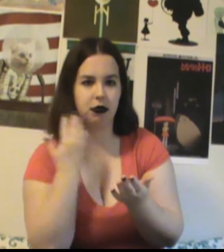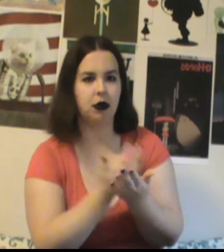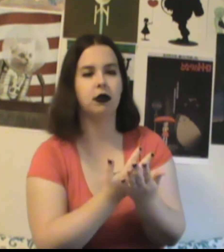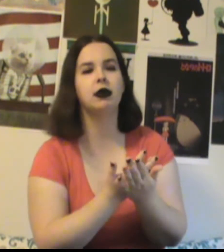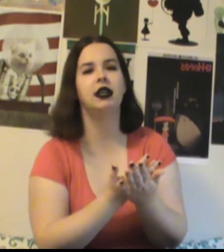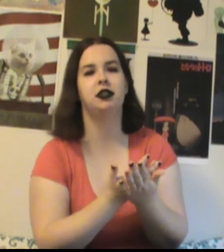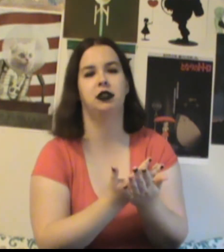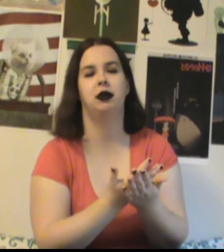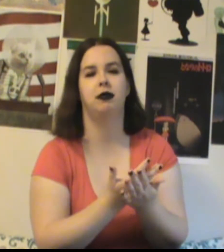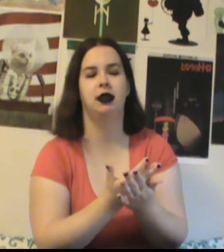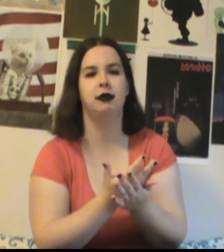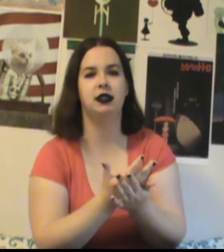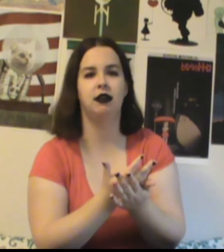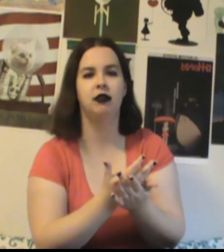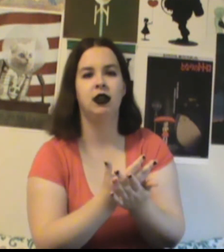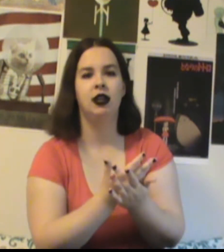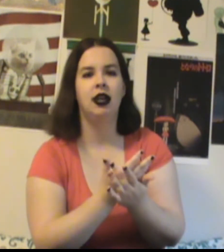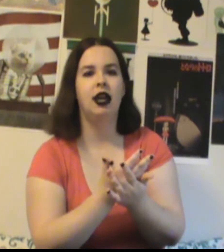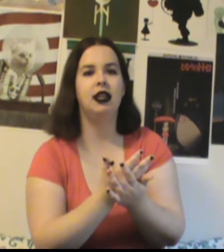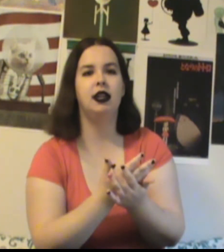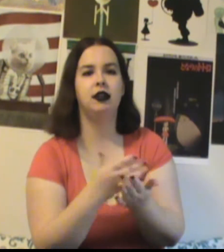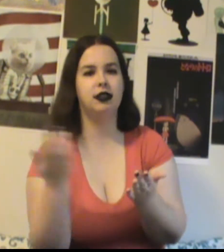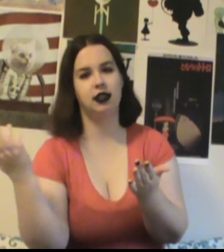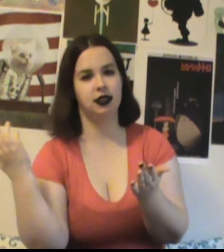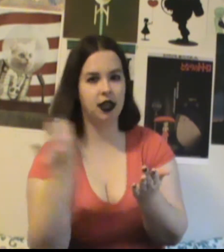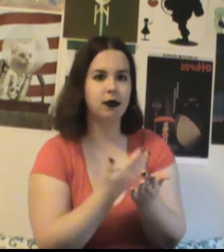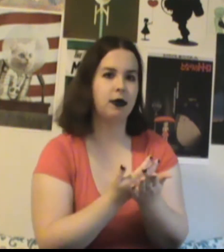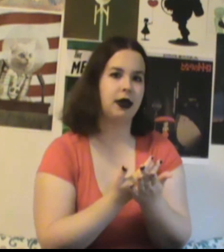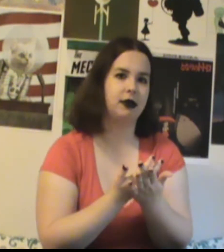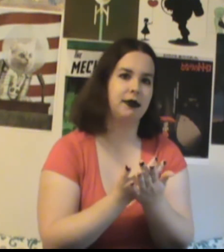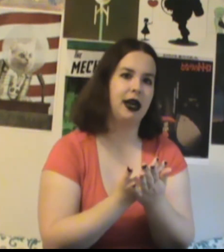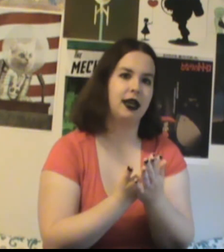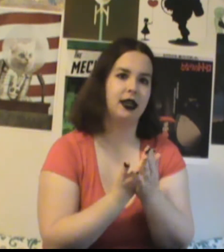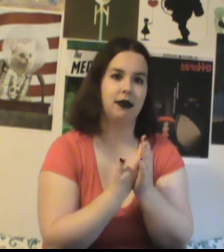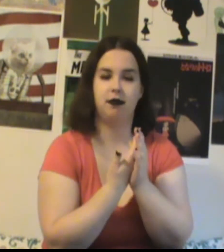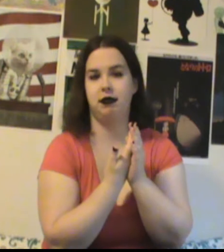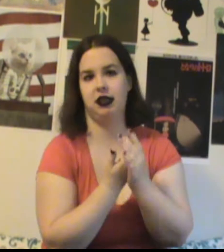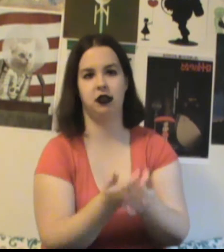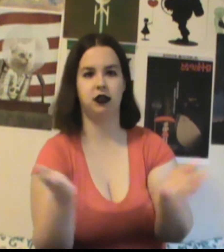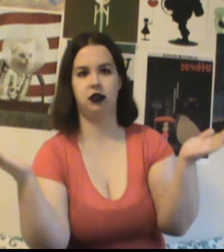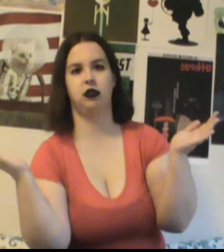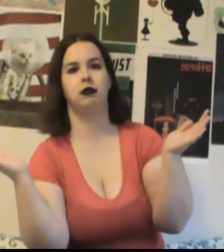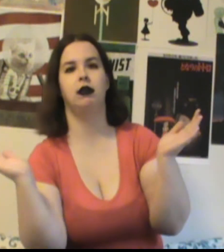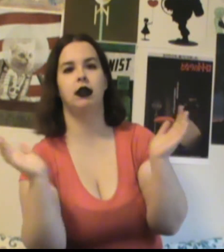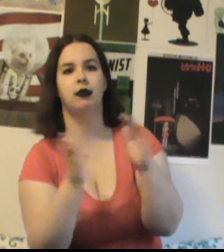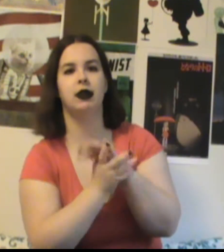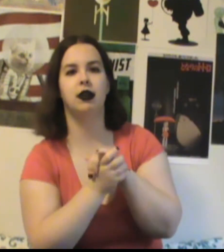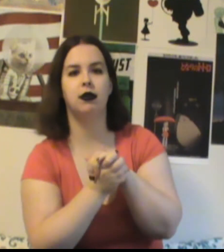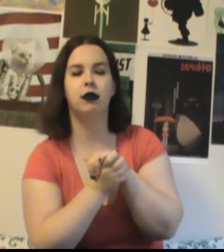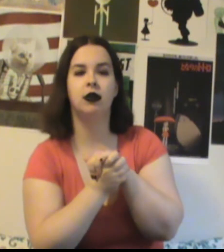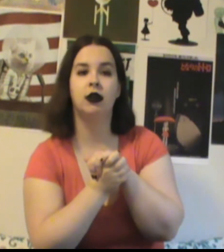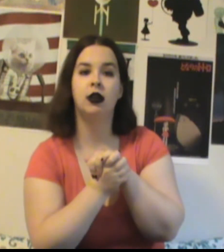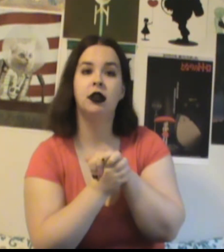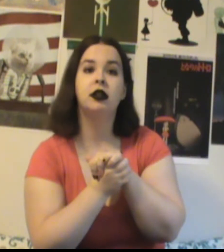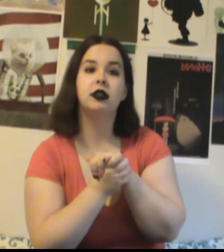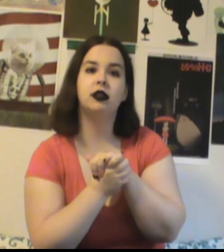grown a relationship with him and stuff. And then all of a sudden this other woman comes back and that's all just thrown out the window.